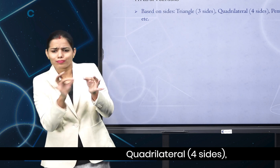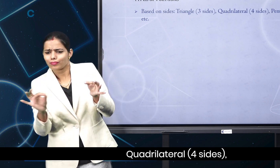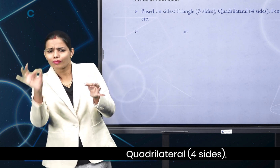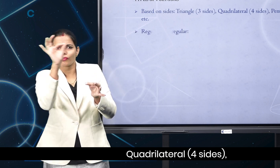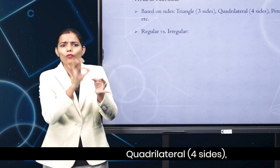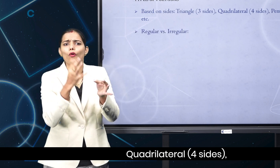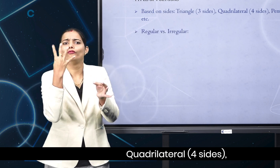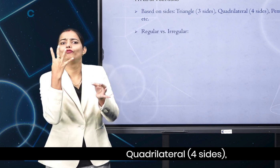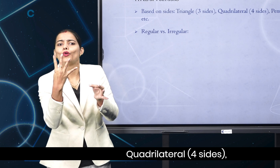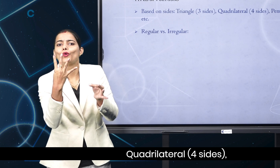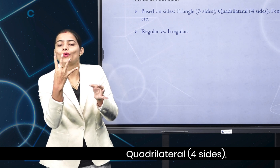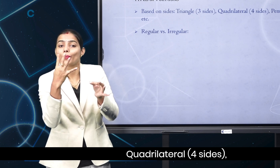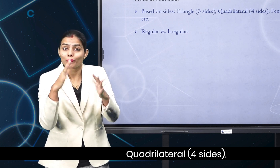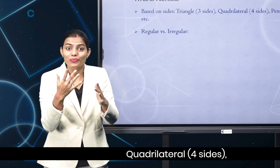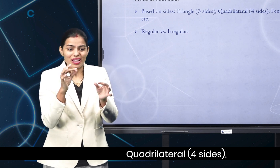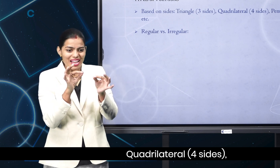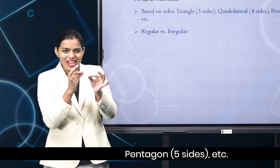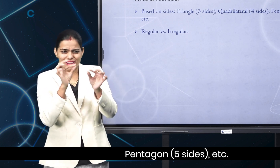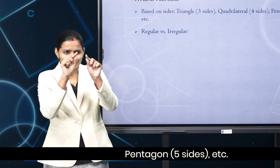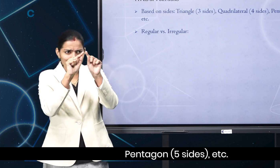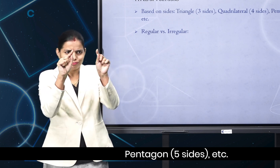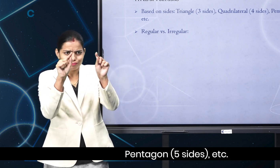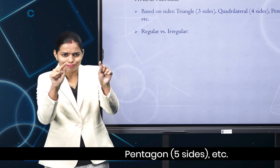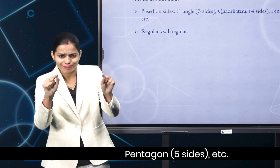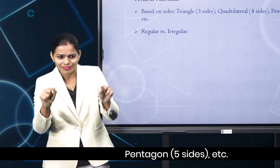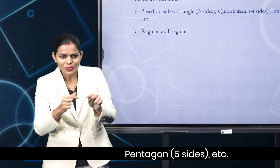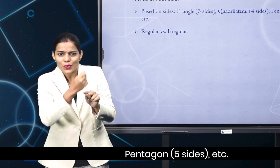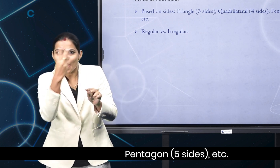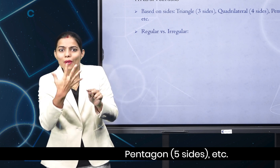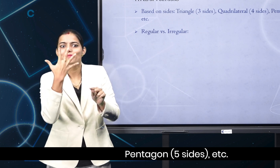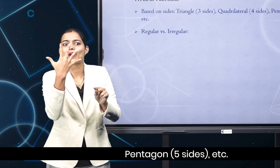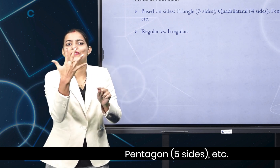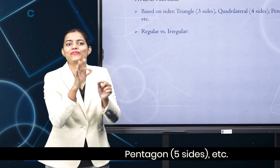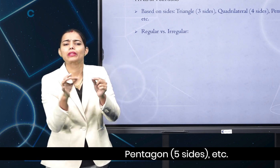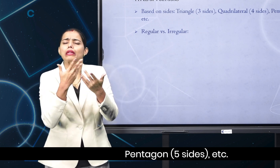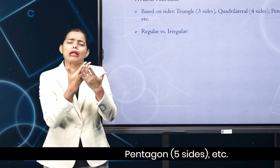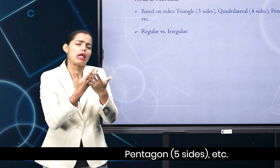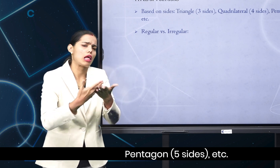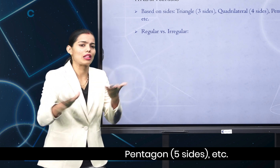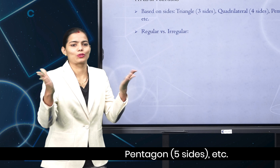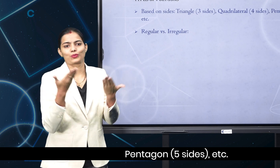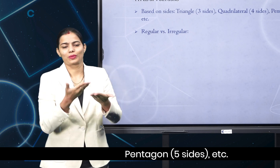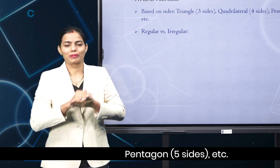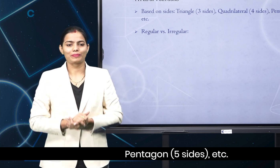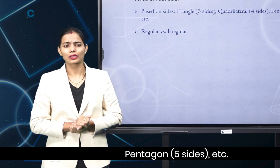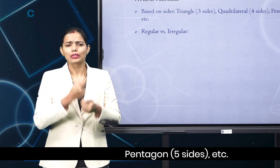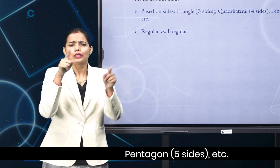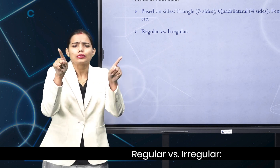Quadrilateral, 4 sides. Pentagon, 5 sides, etc.